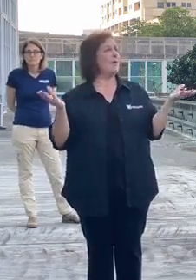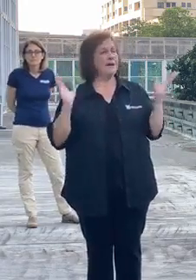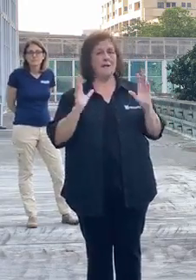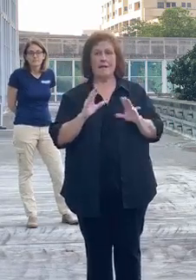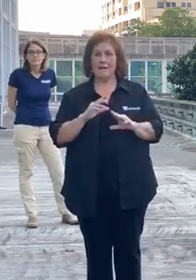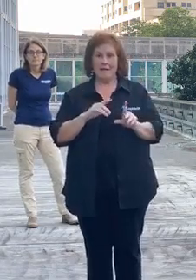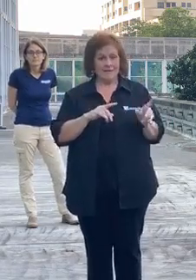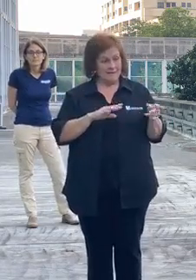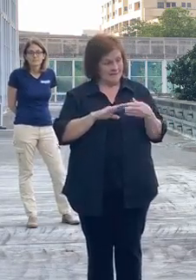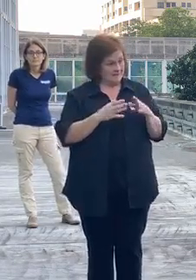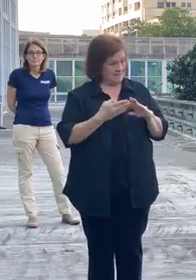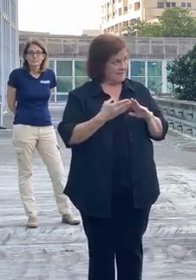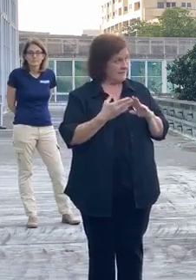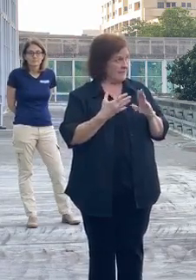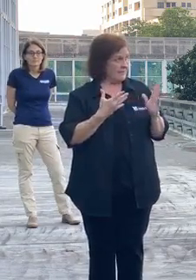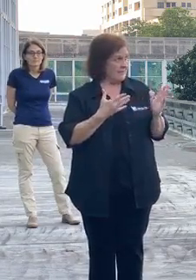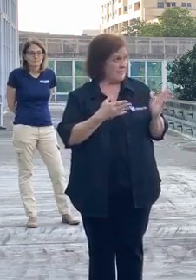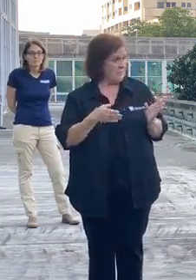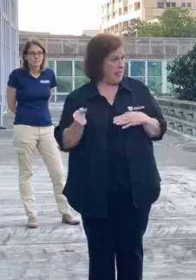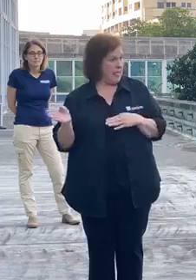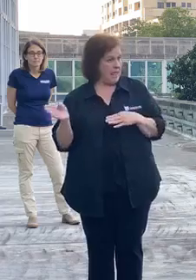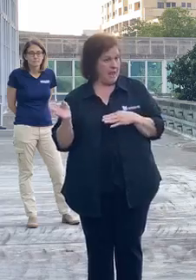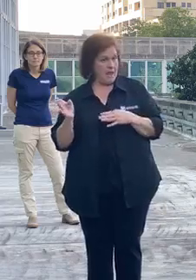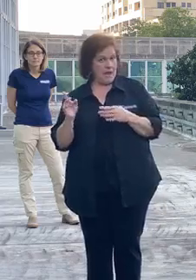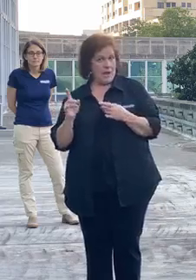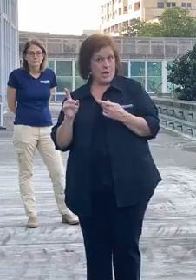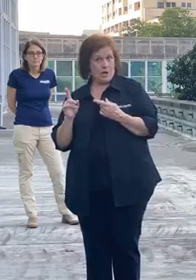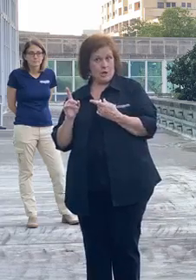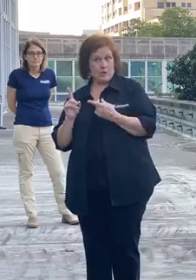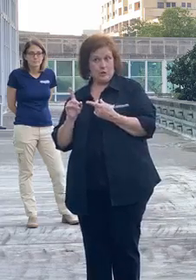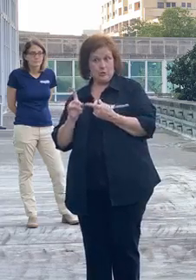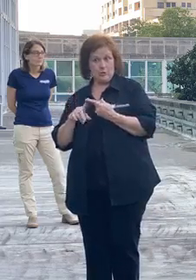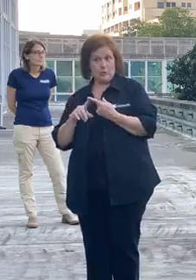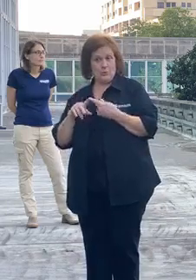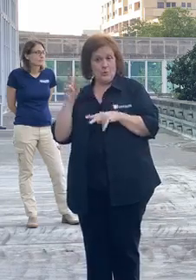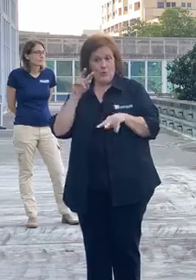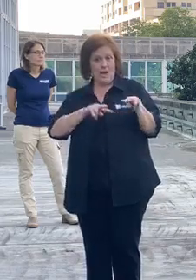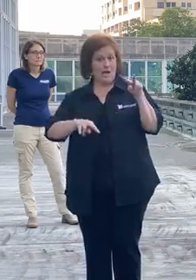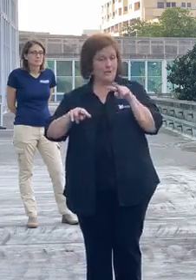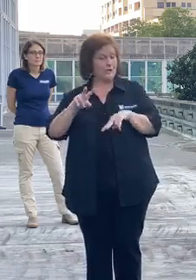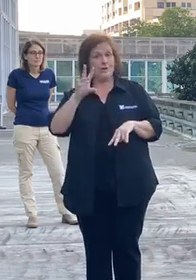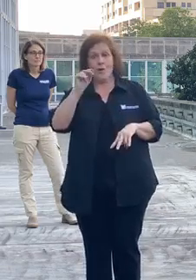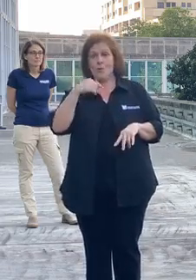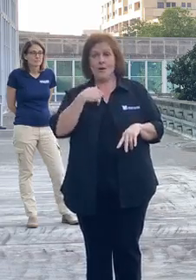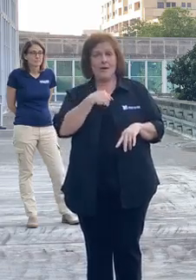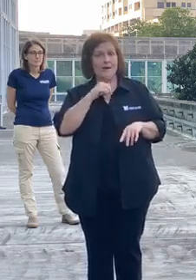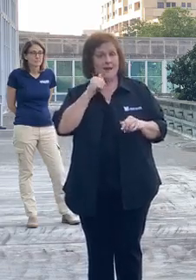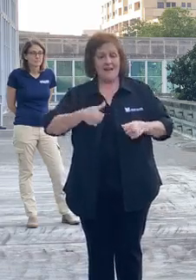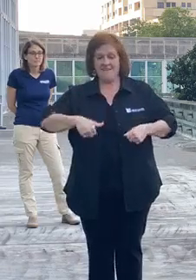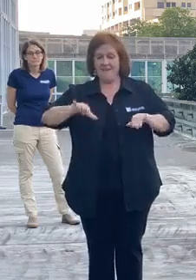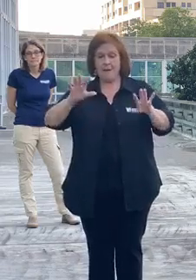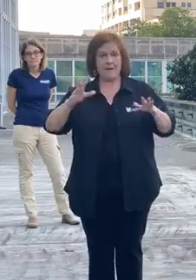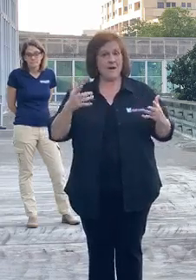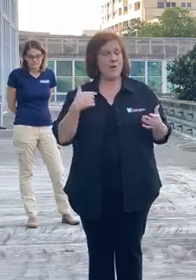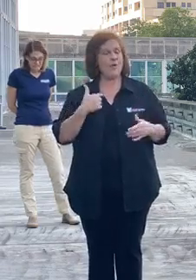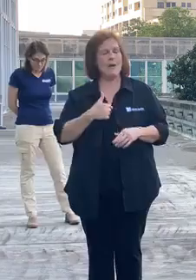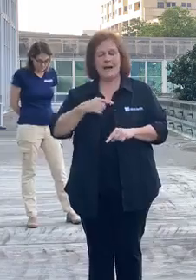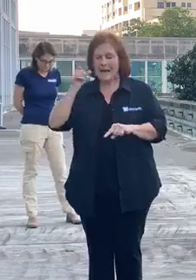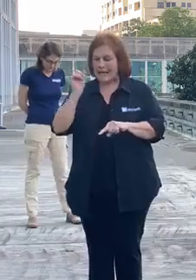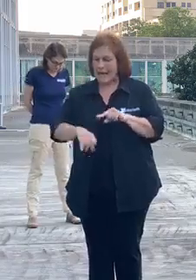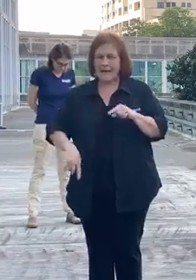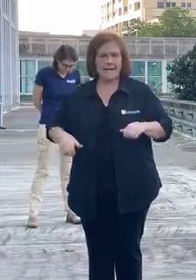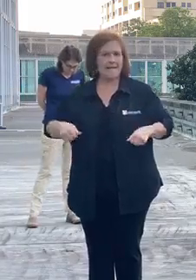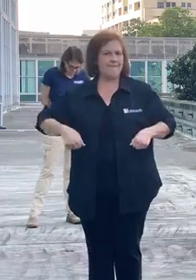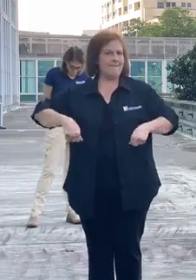city plan to continue stepping up law enforcement? Oh, absolutely. Oh, yeah. We're not letting up because it's not a time. We cannot